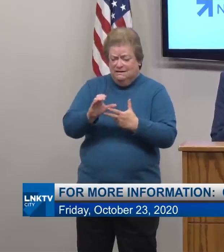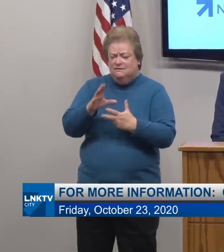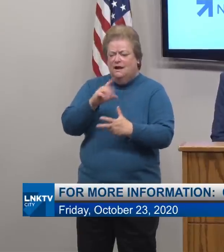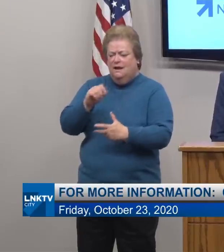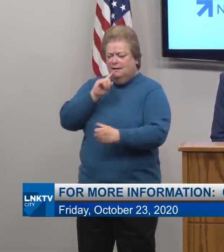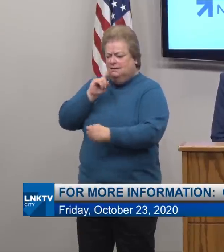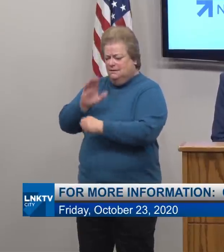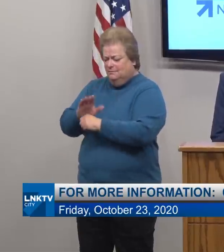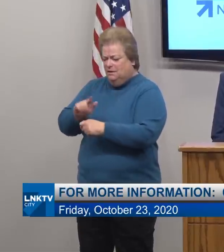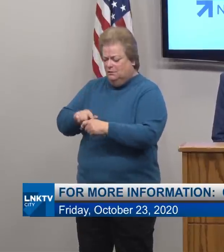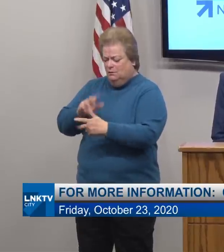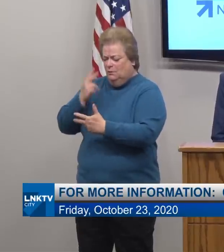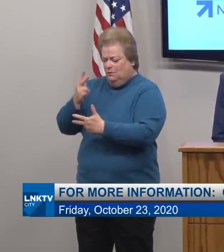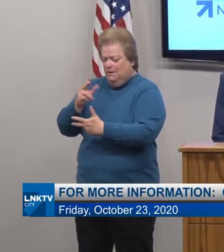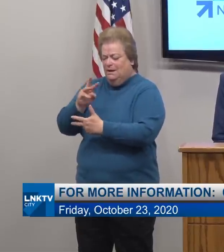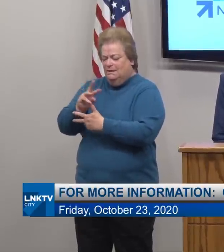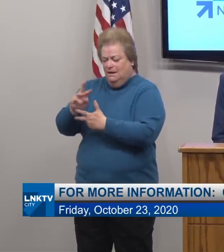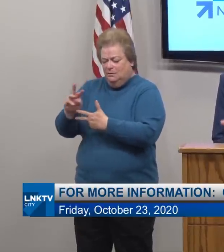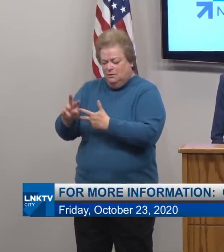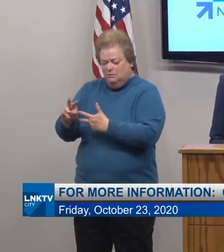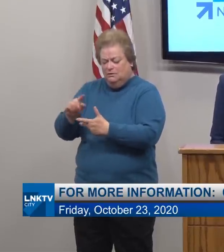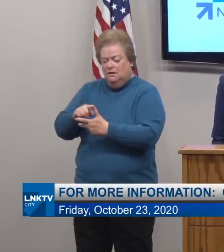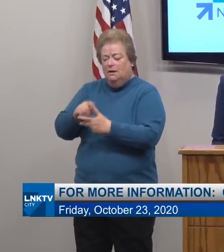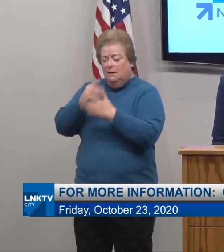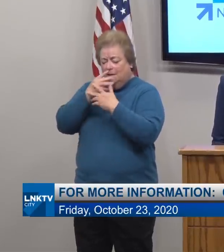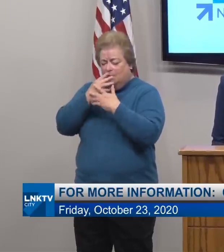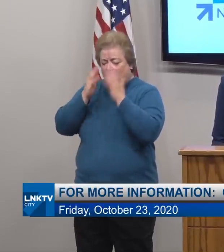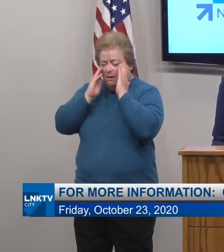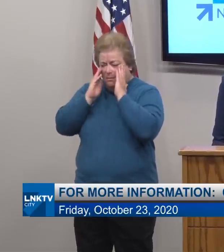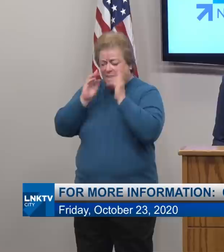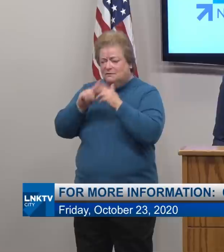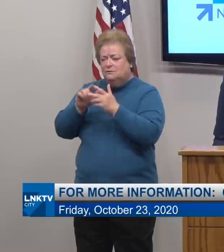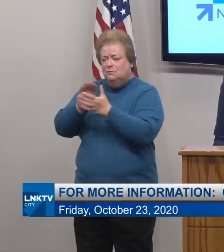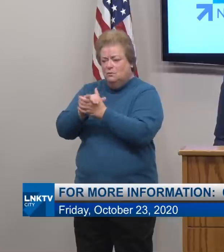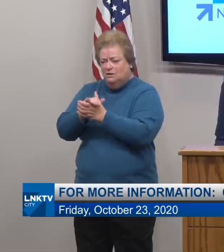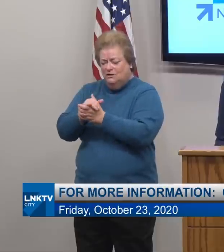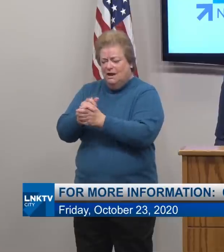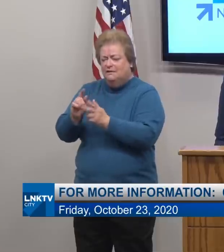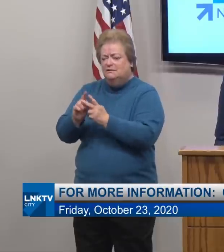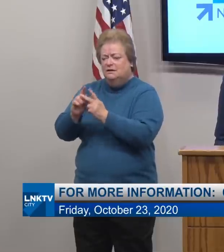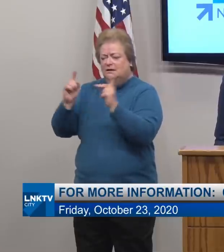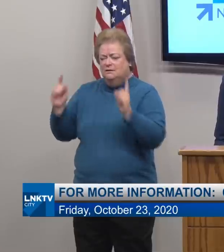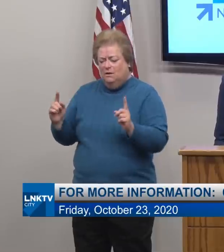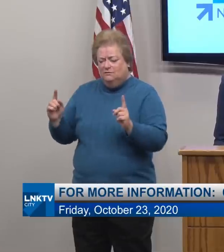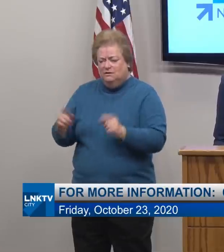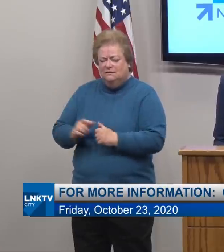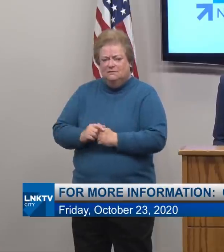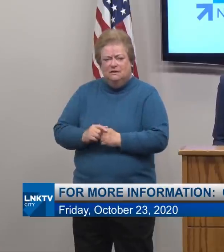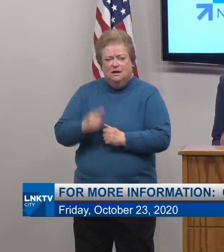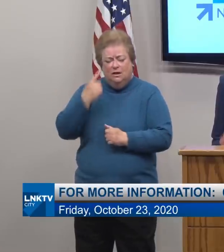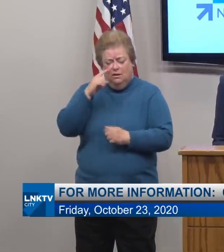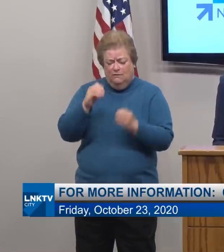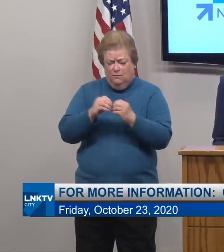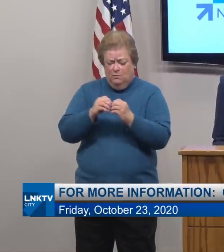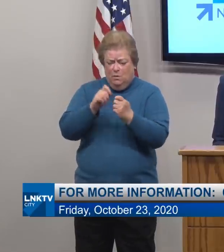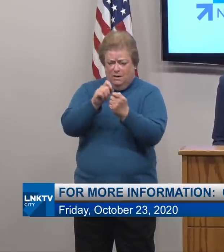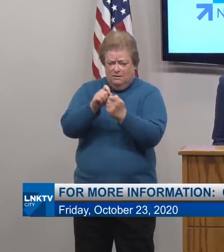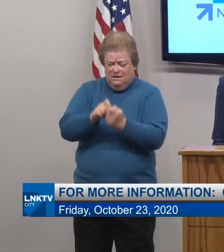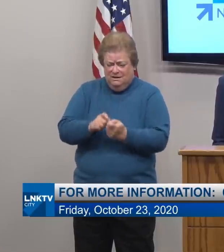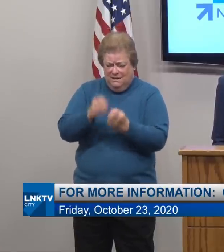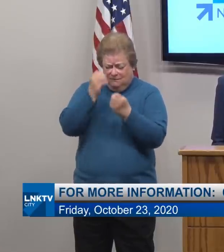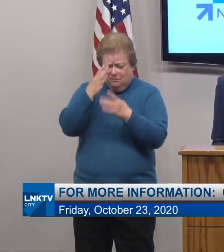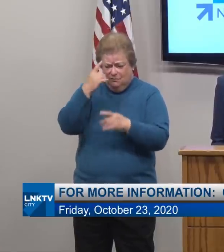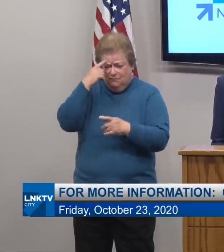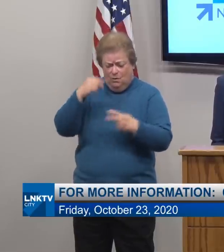w's wearing a mask washing your hands and watching your distance for more detailed information about a about how to stay